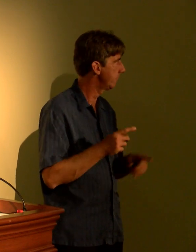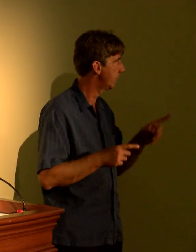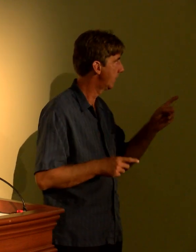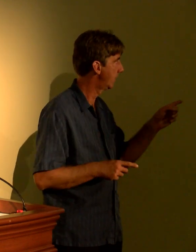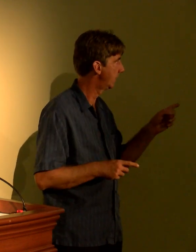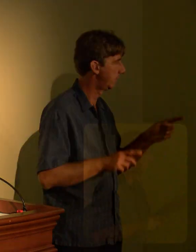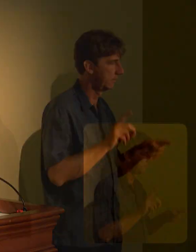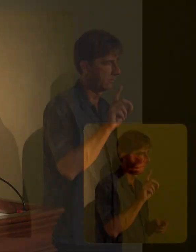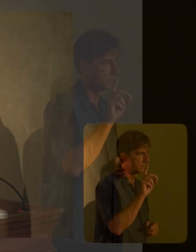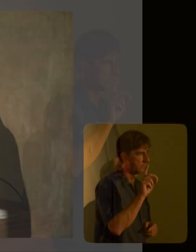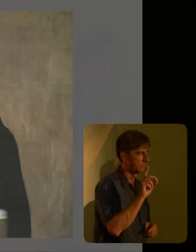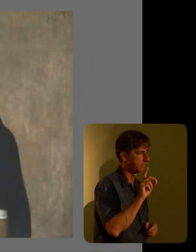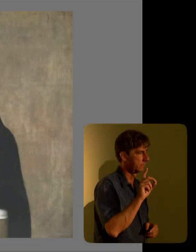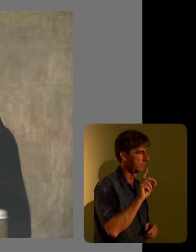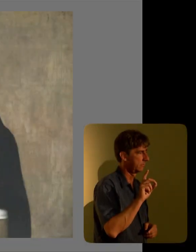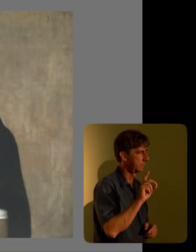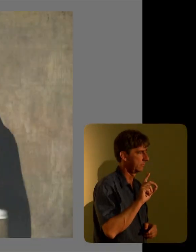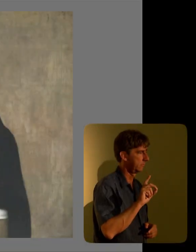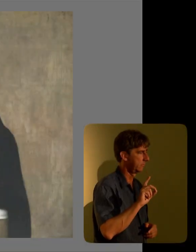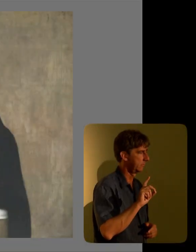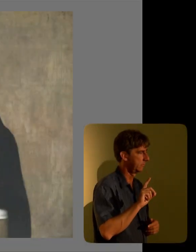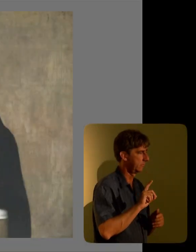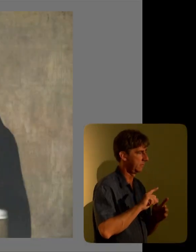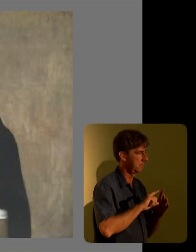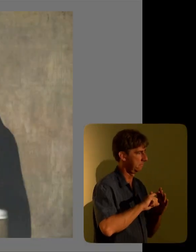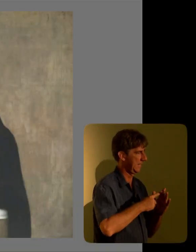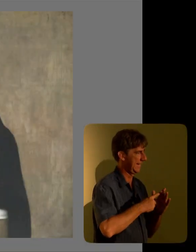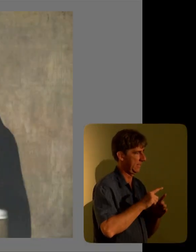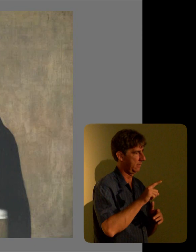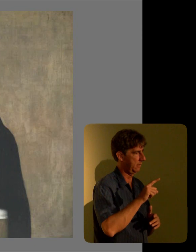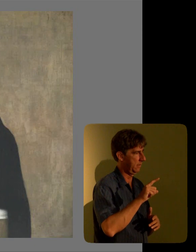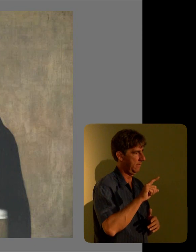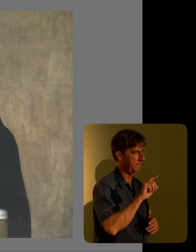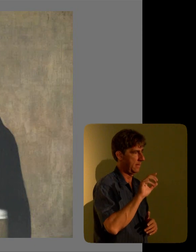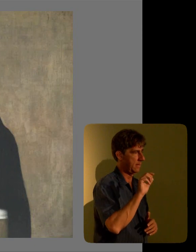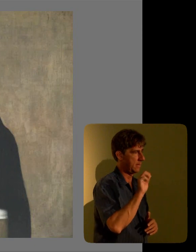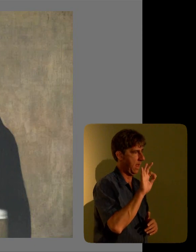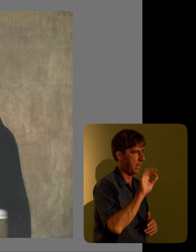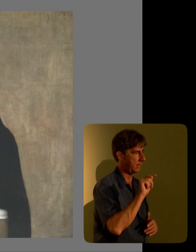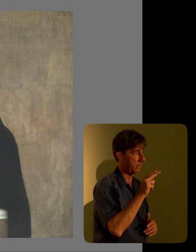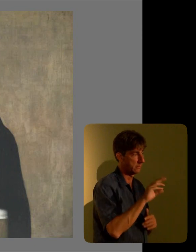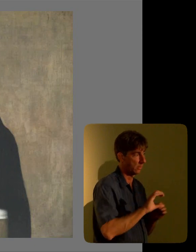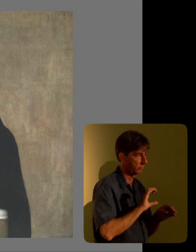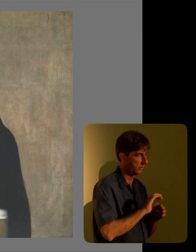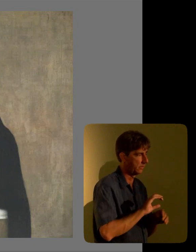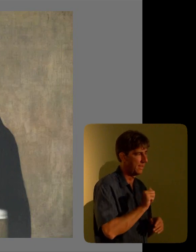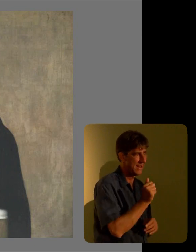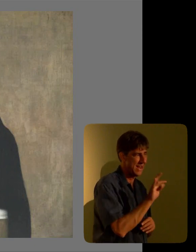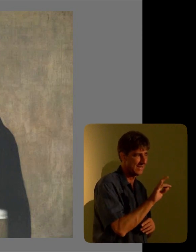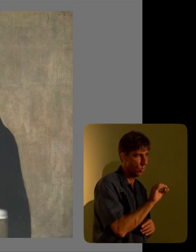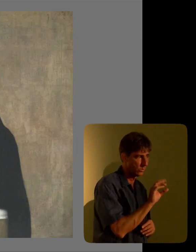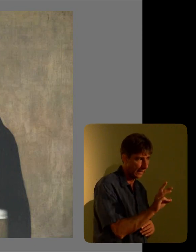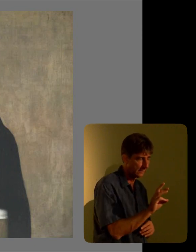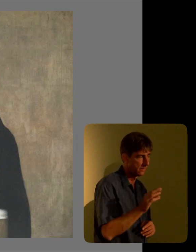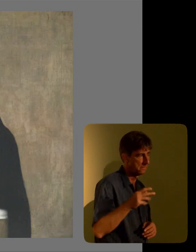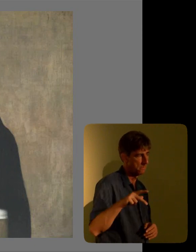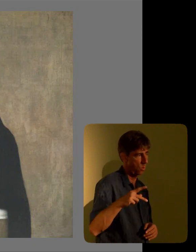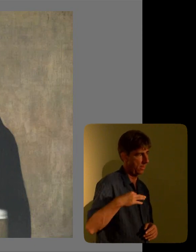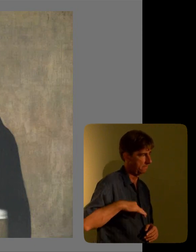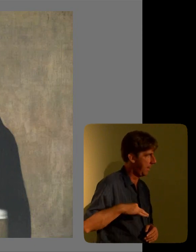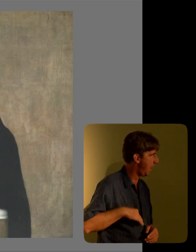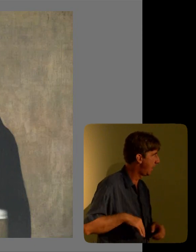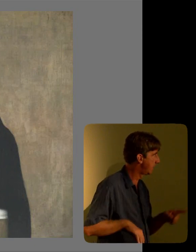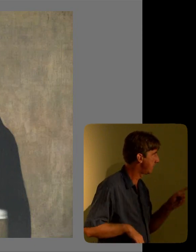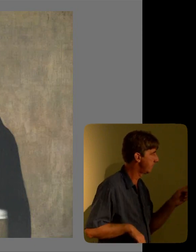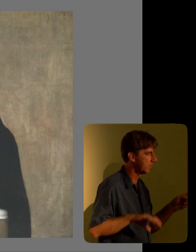the latter part of the first decade of the 19th century. This is Charles Mussey, dated 1806, done in Portland, Maine.